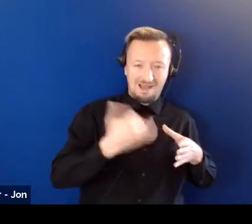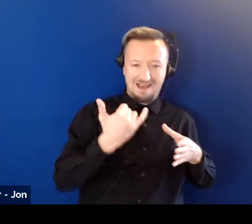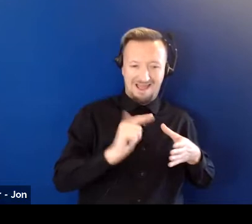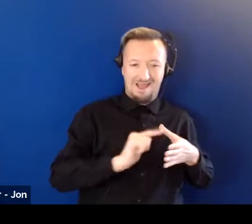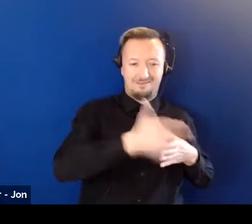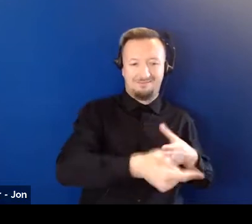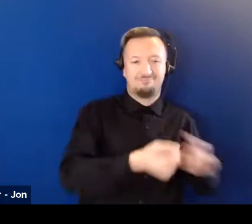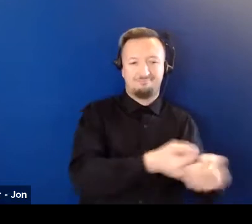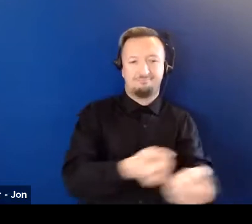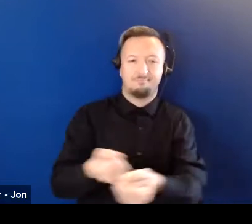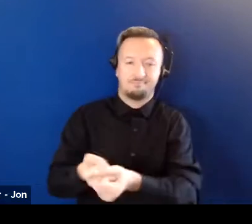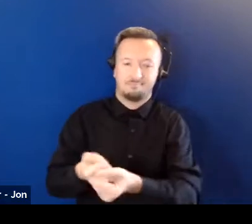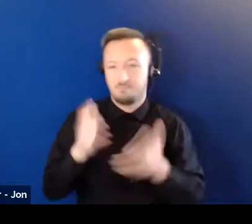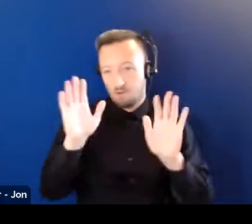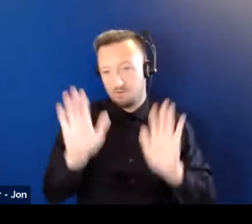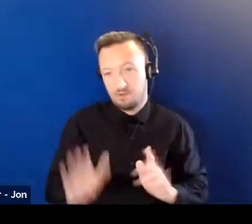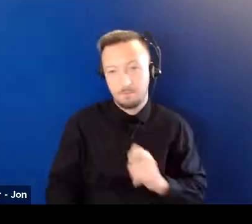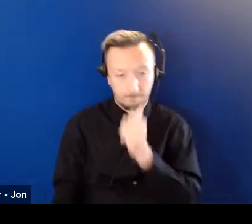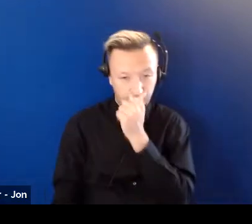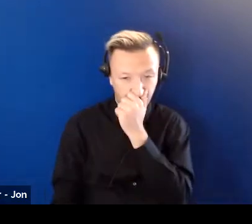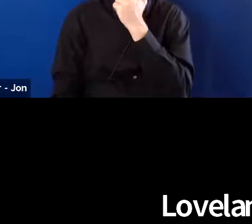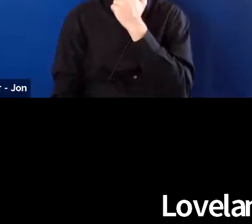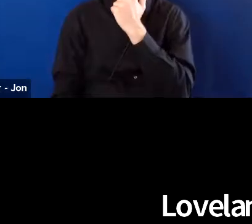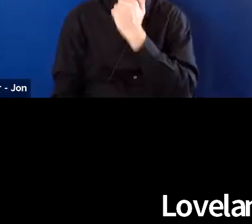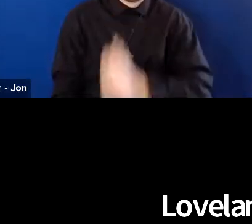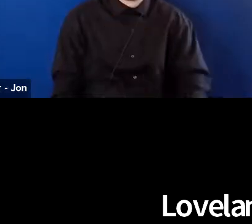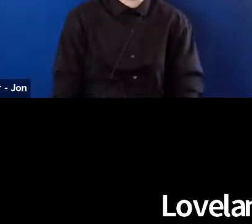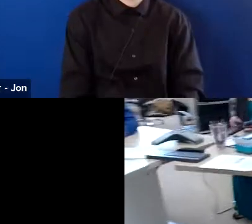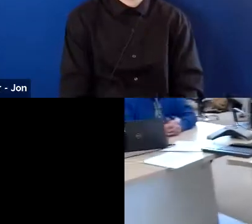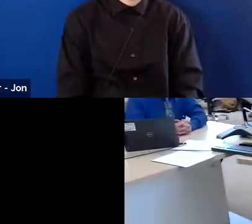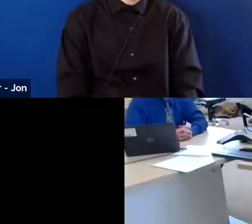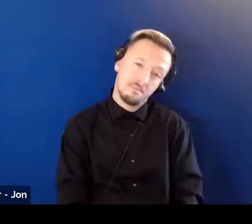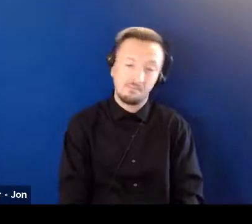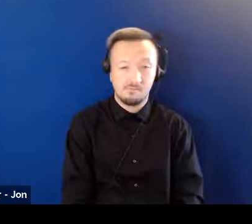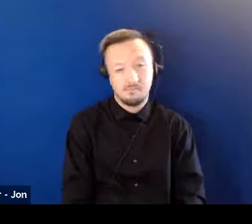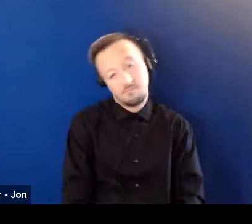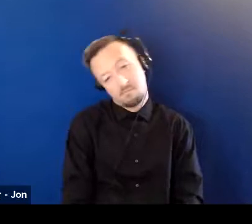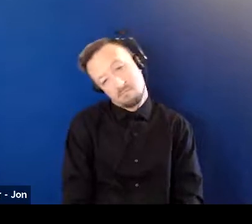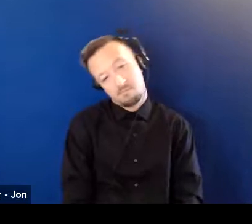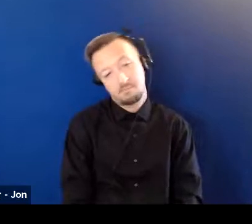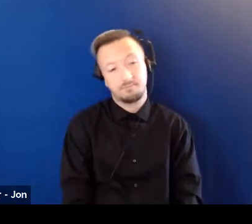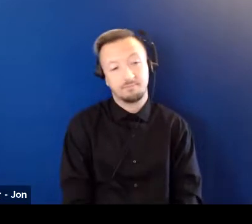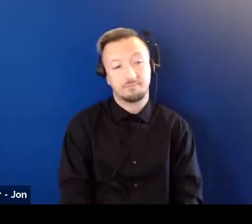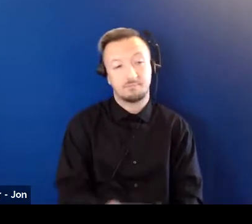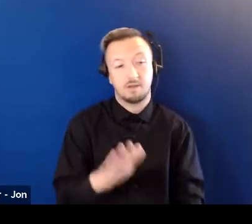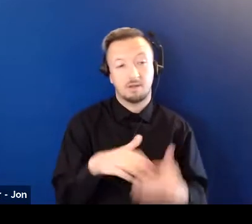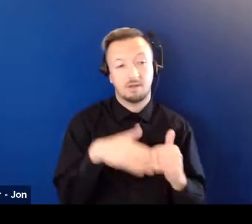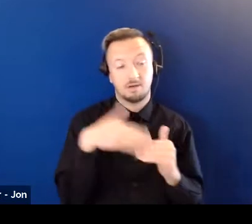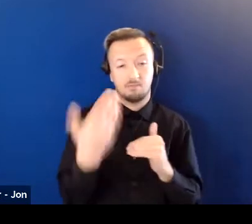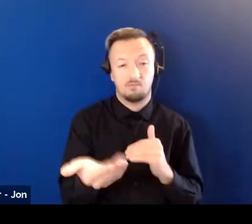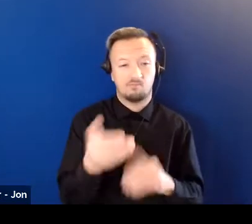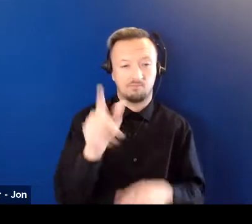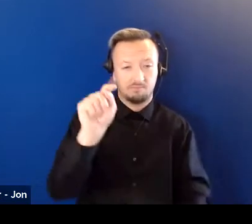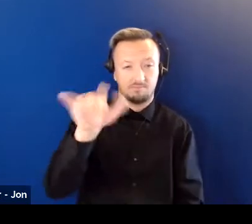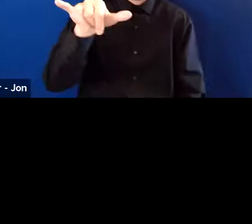extrinsic values as well in the future. Thanks, Rochelle. We're going to go next. We're going to go to Ty, who's